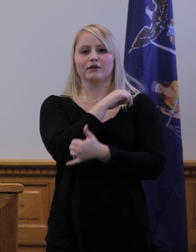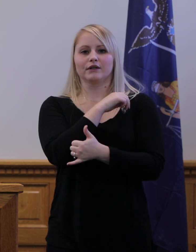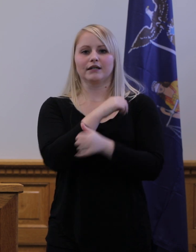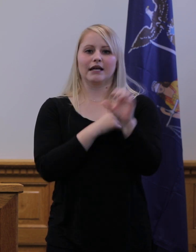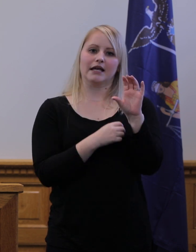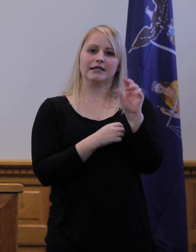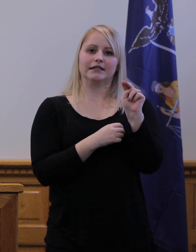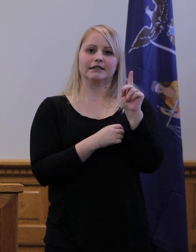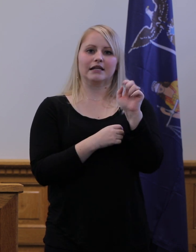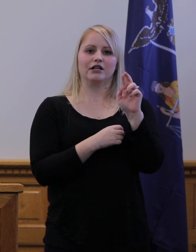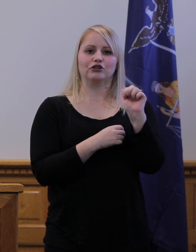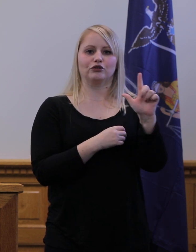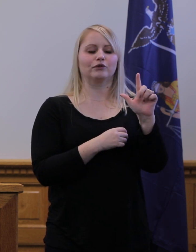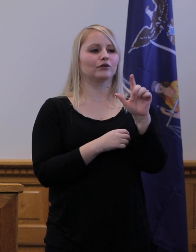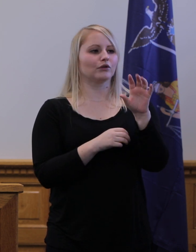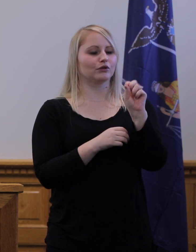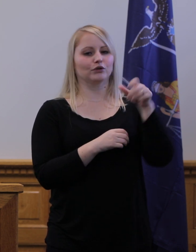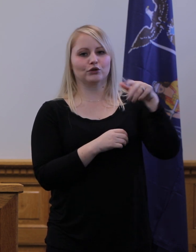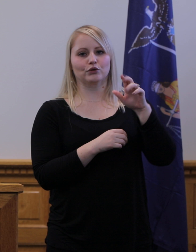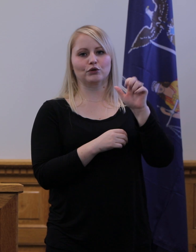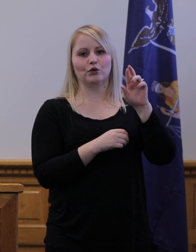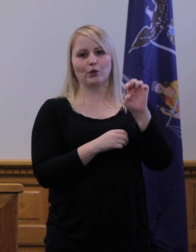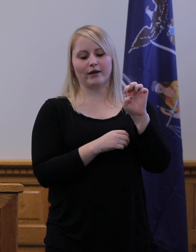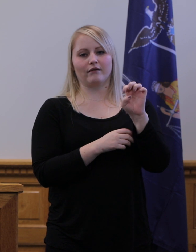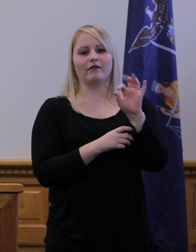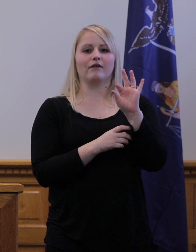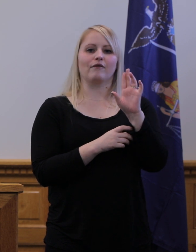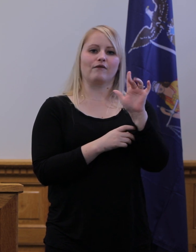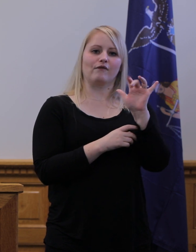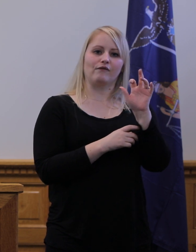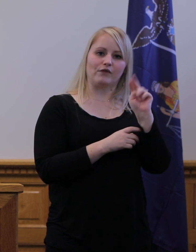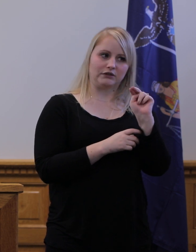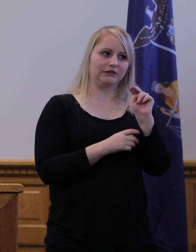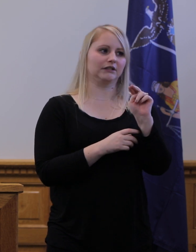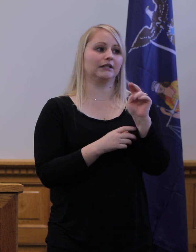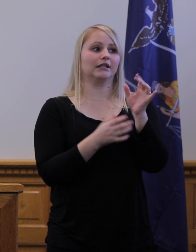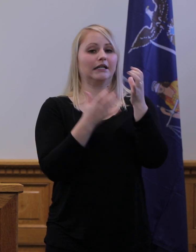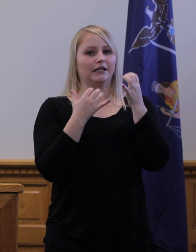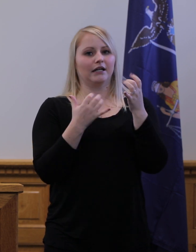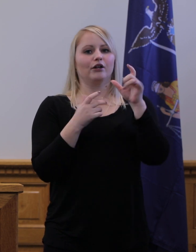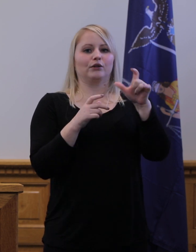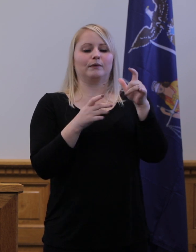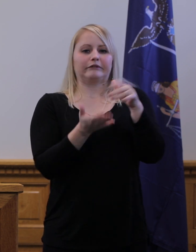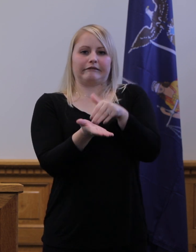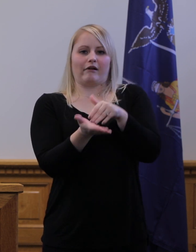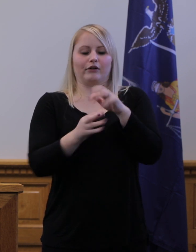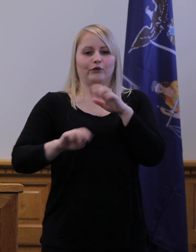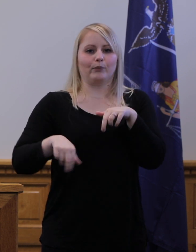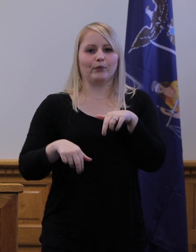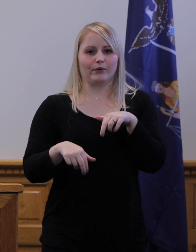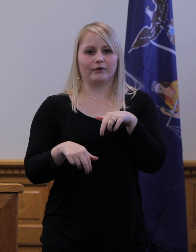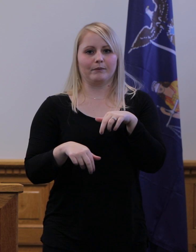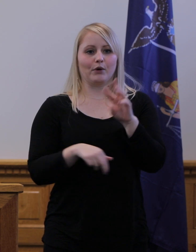and Oswego require a doctor's order and appointment. WellNow and Pulaski Urgent Care do not